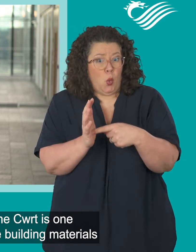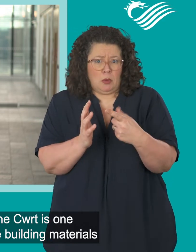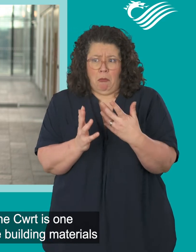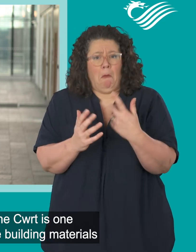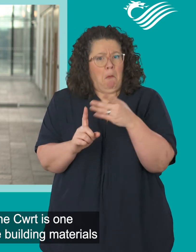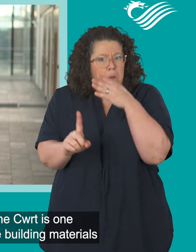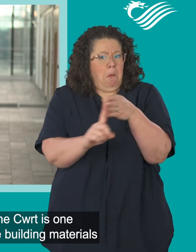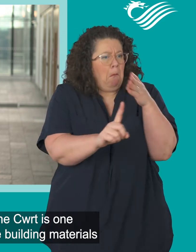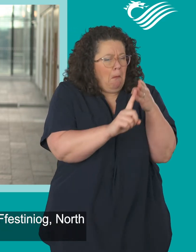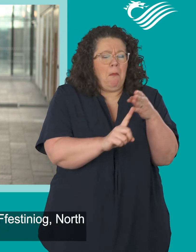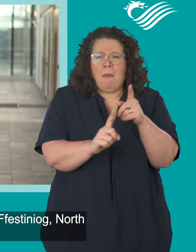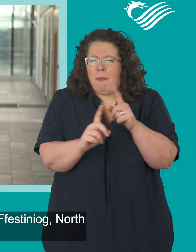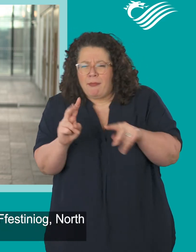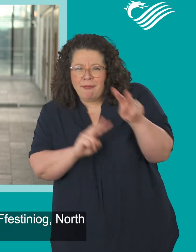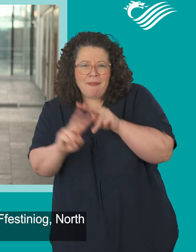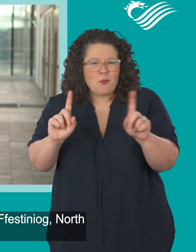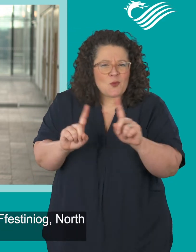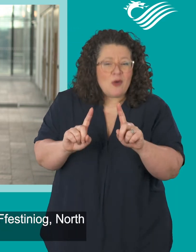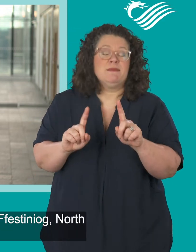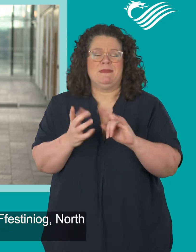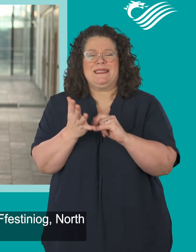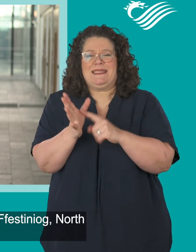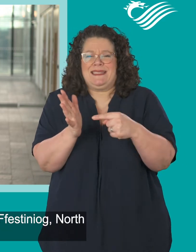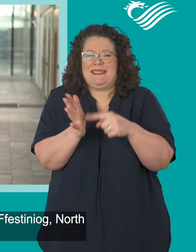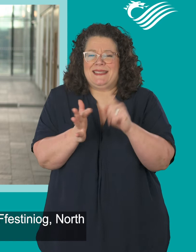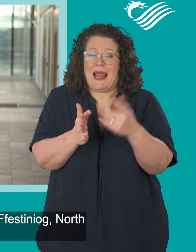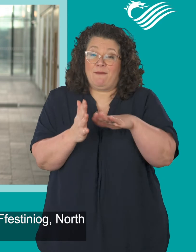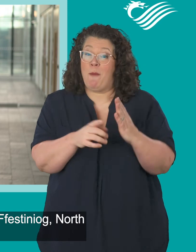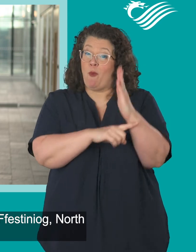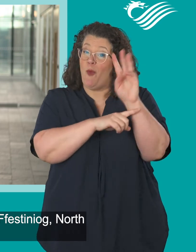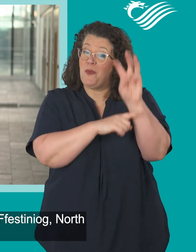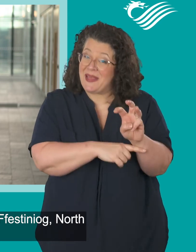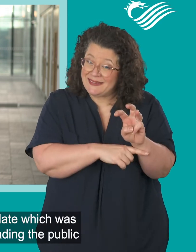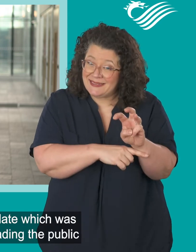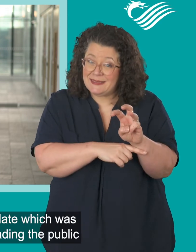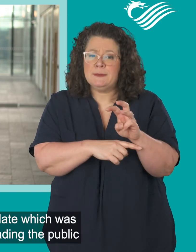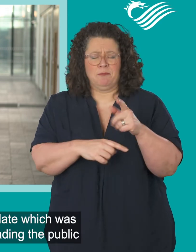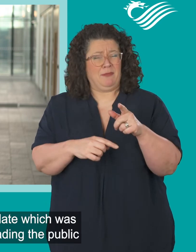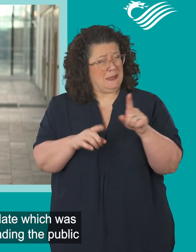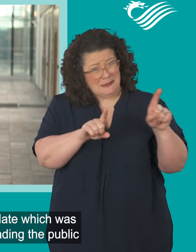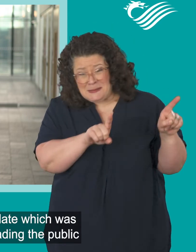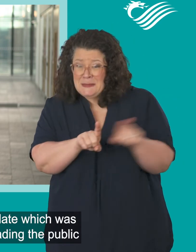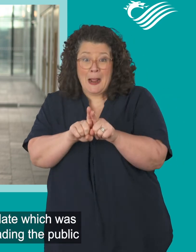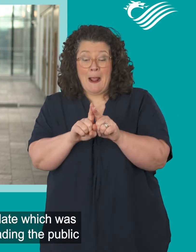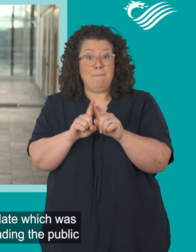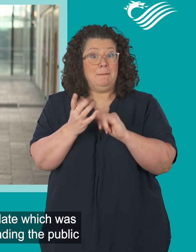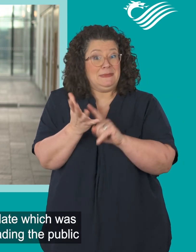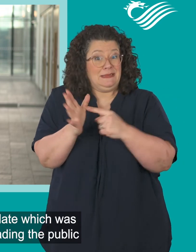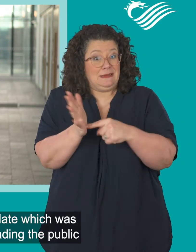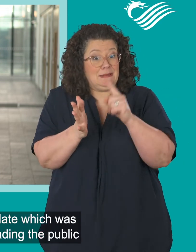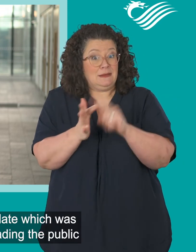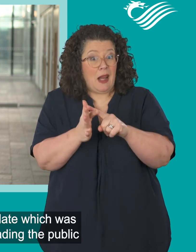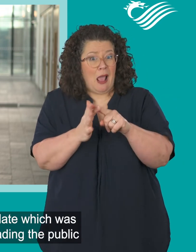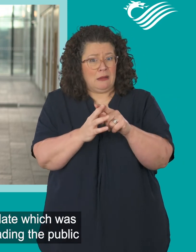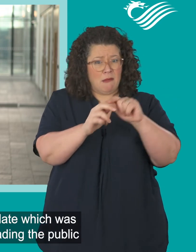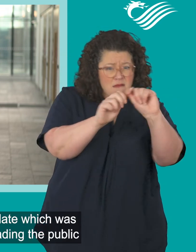recognisable native building materials from Wales, slate from Llanfestiniog, North Wales. It is in fact the very same slate which was